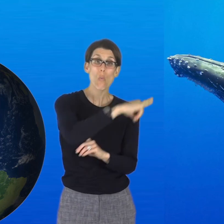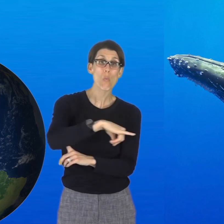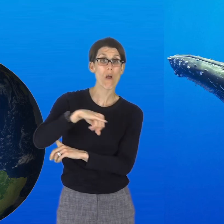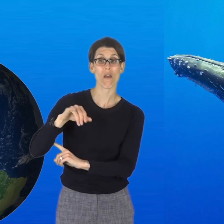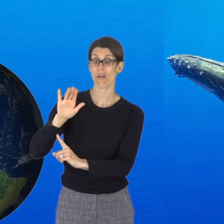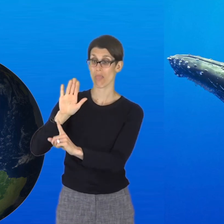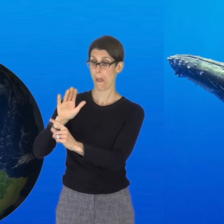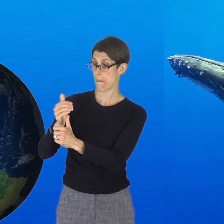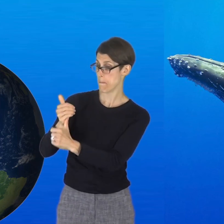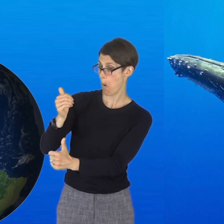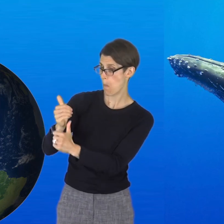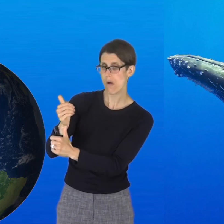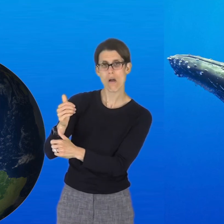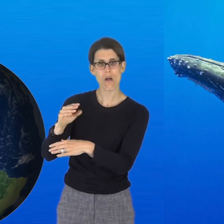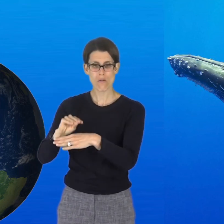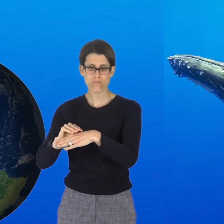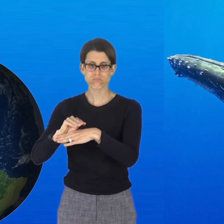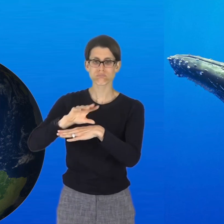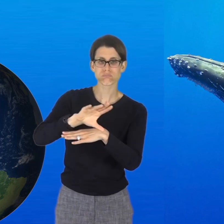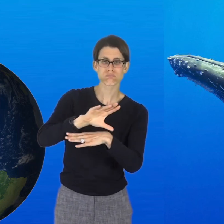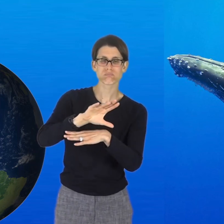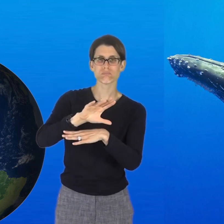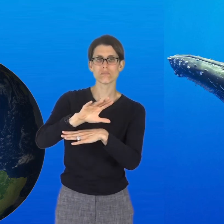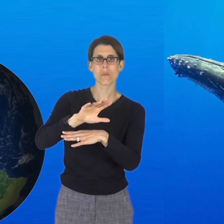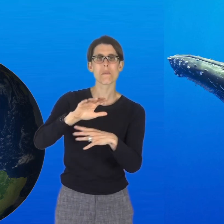Whales and whale poop also help the planet.